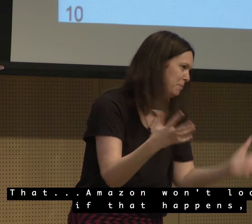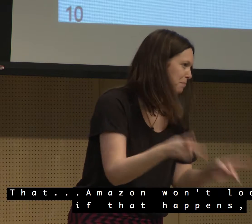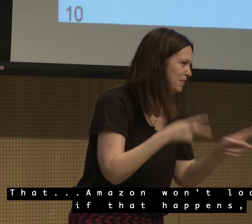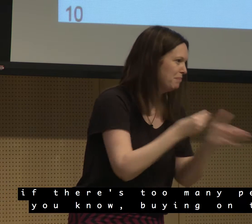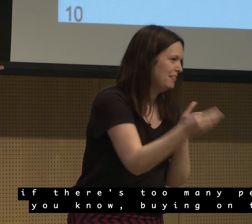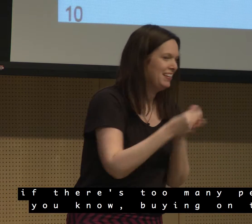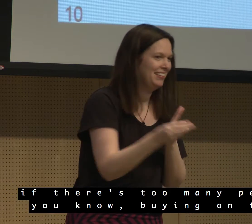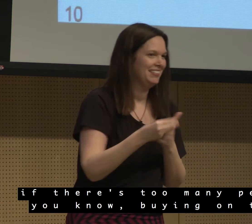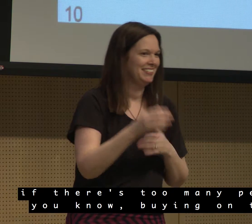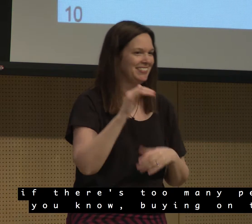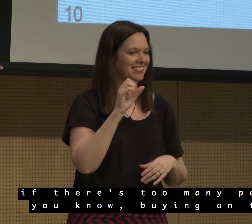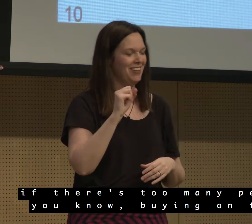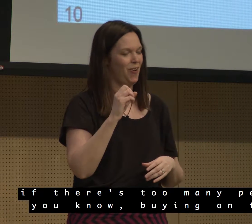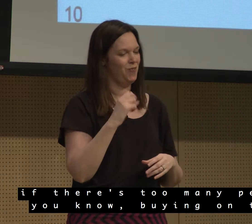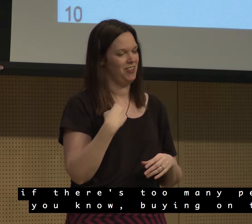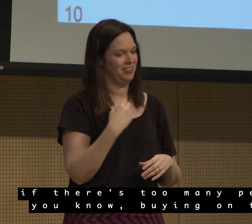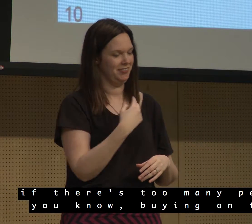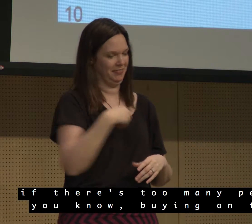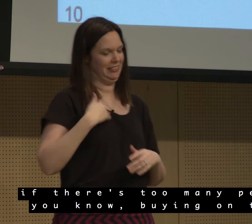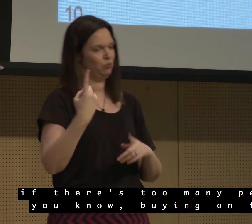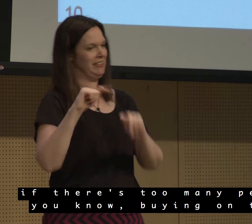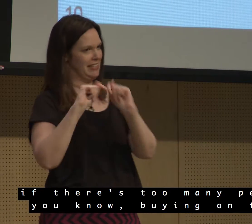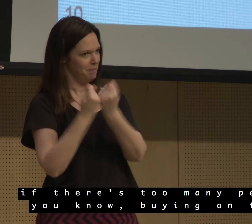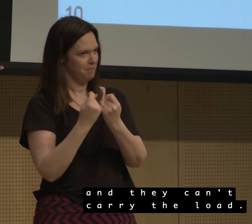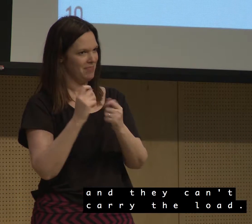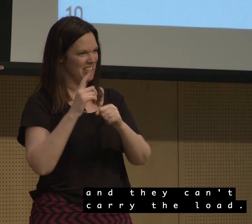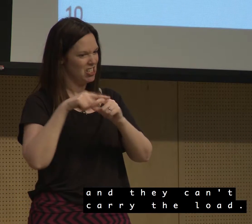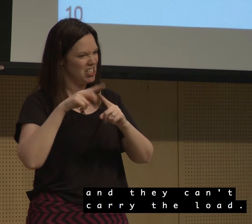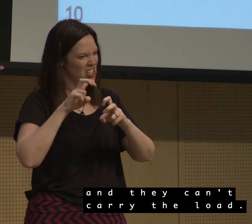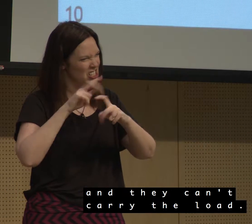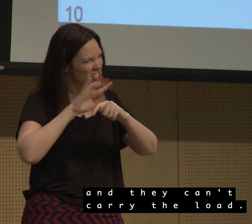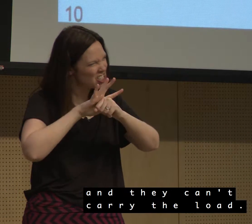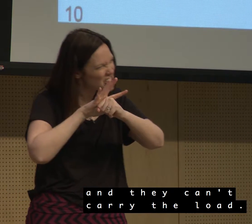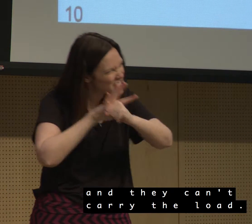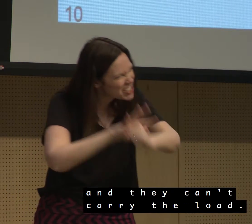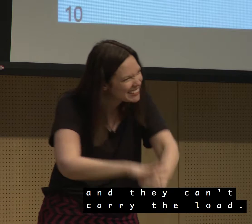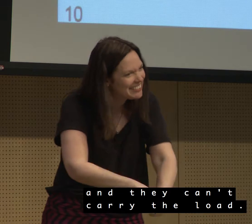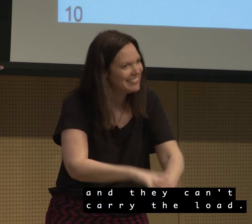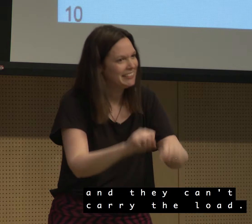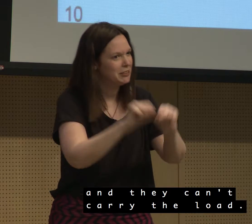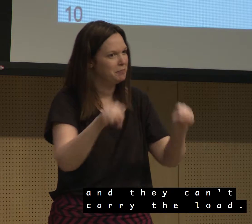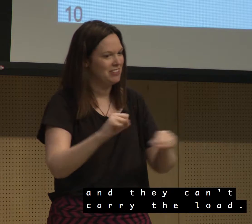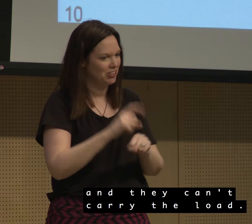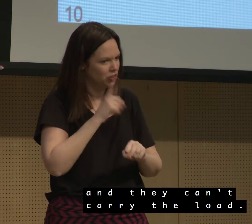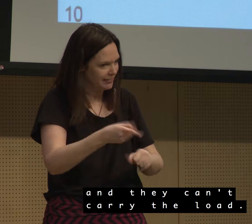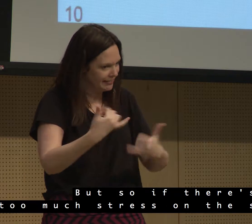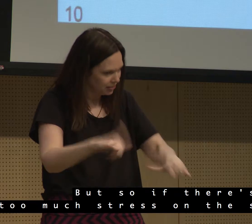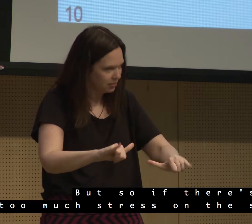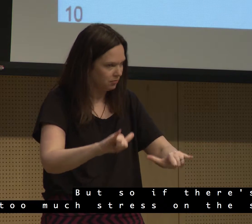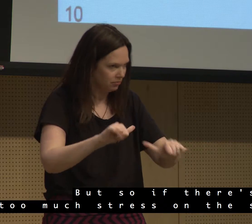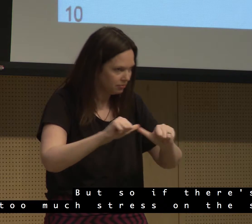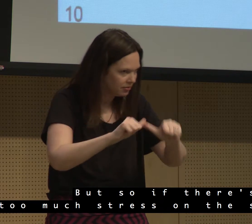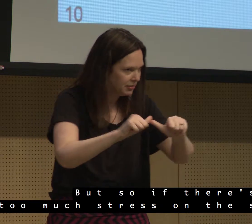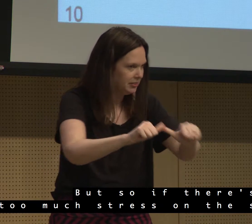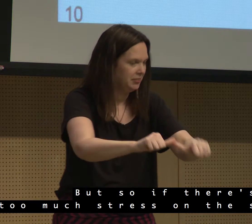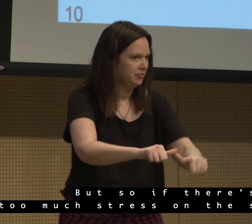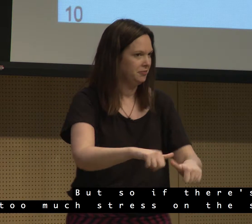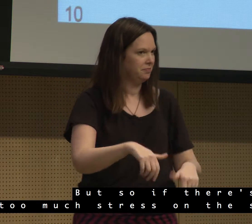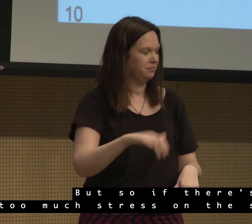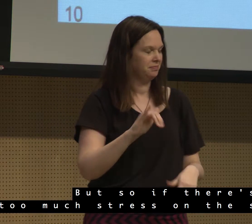happens, if there's too many people, buying on them and they can't carry the load. But it's so if there's too much